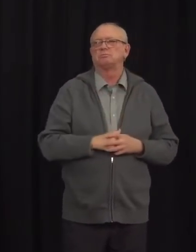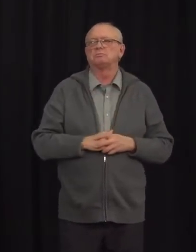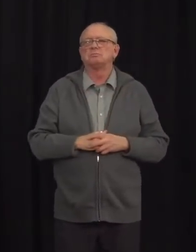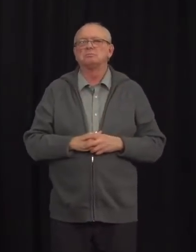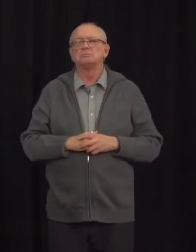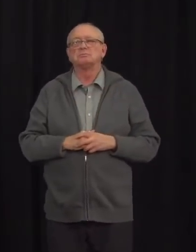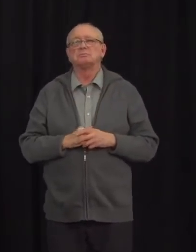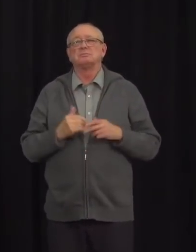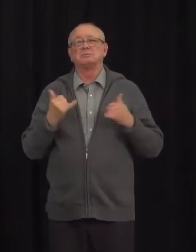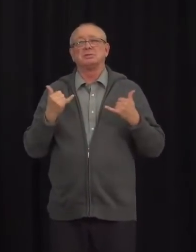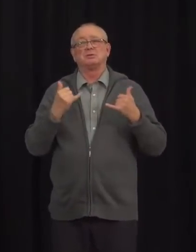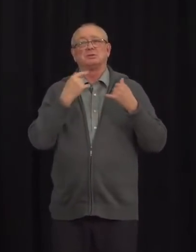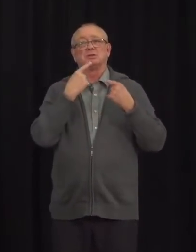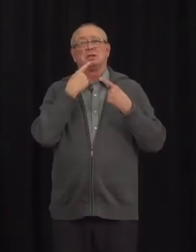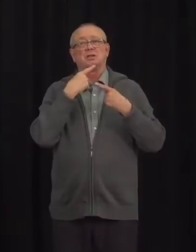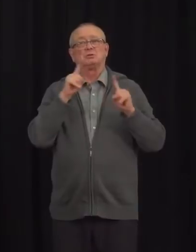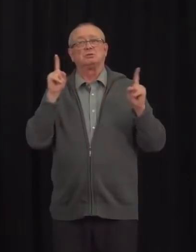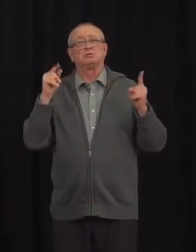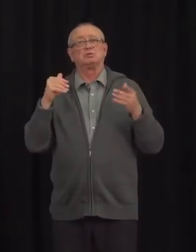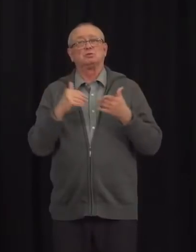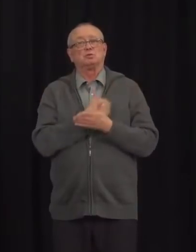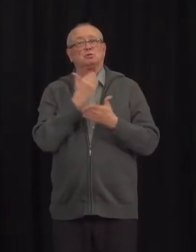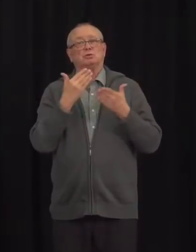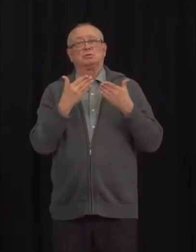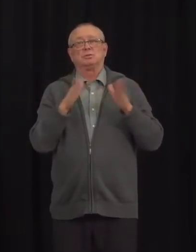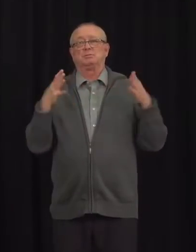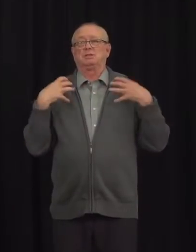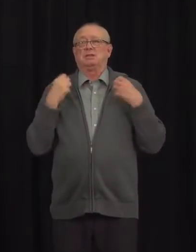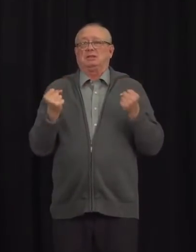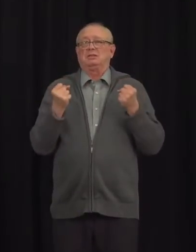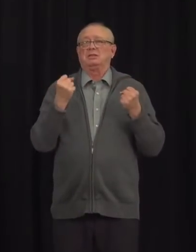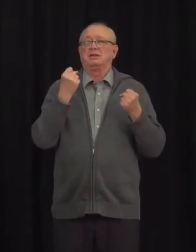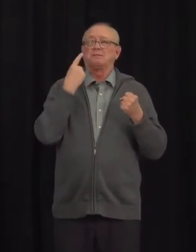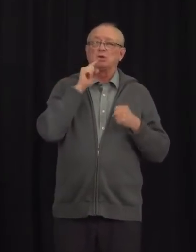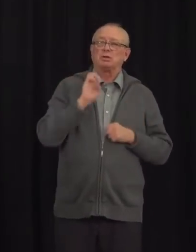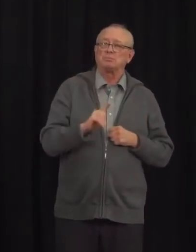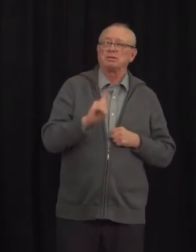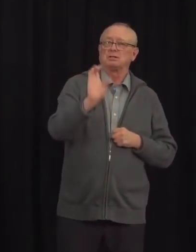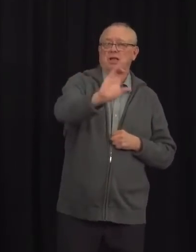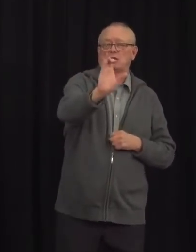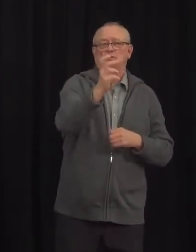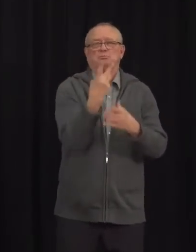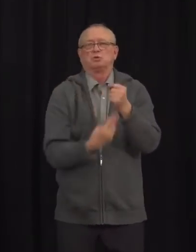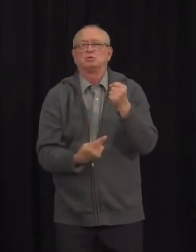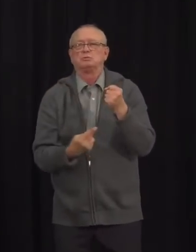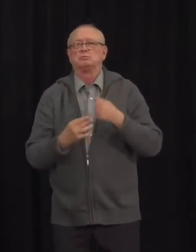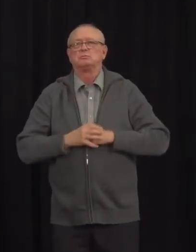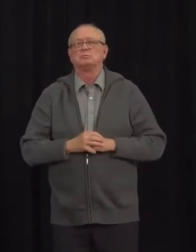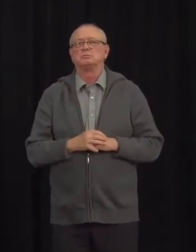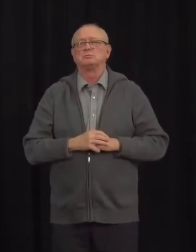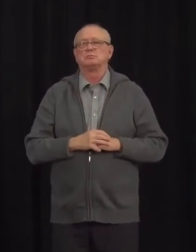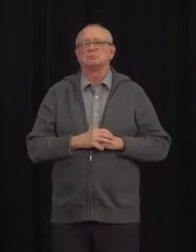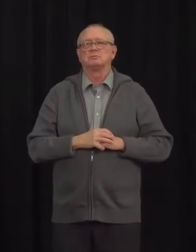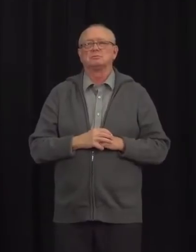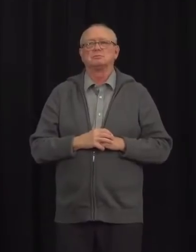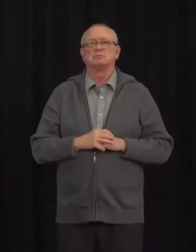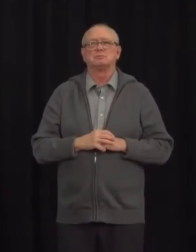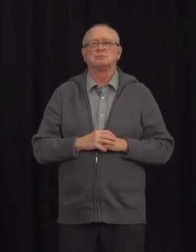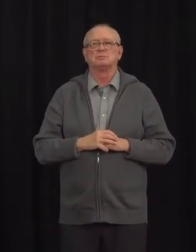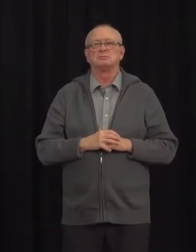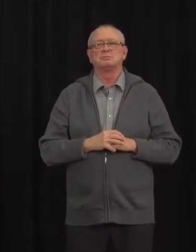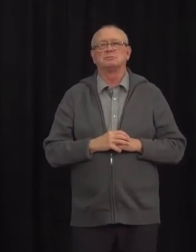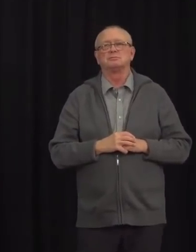am announcing new public health measures for the cities of Edmonton and Calgary to help prevent the spread of COVID-19.